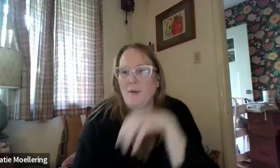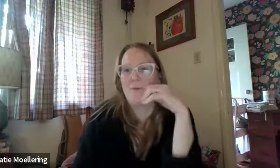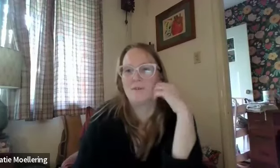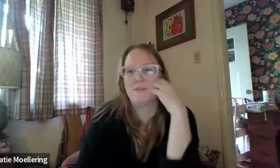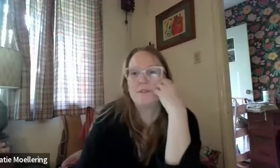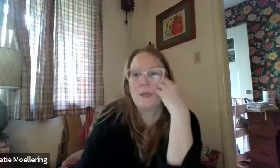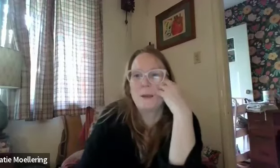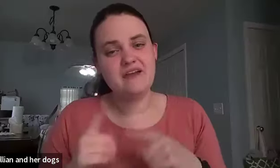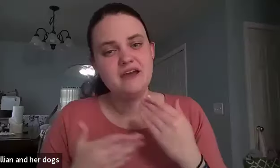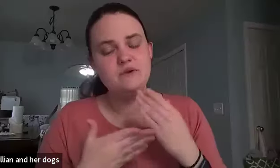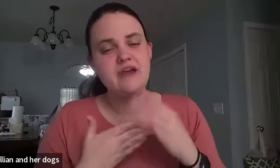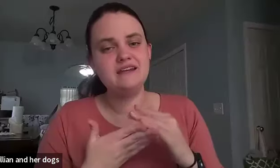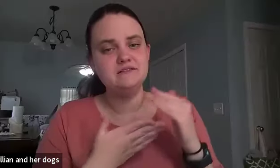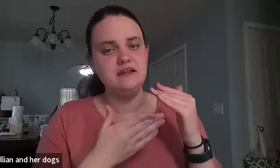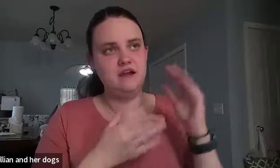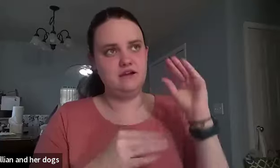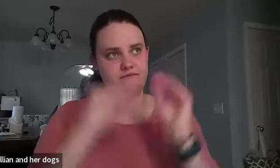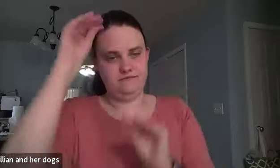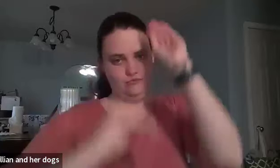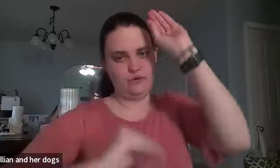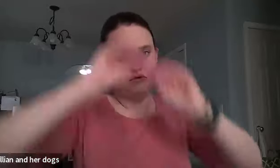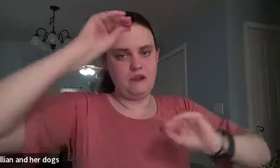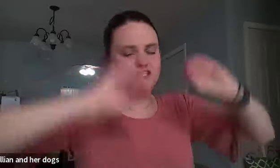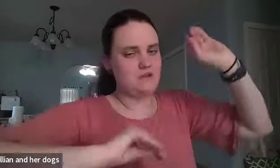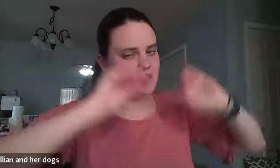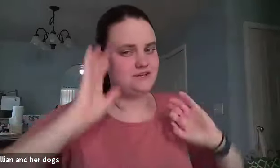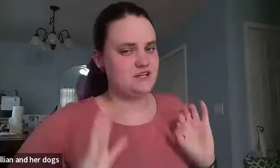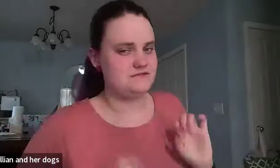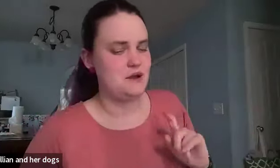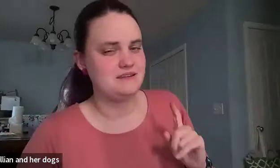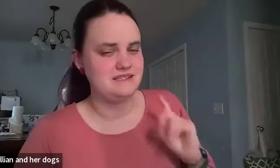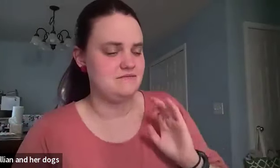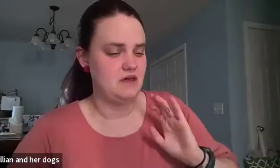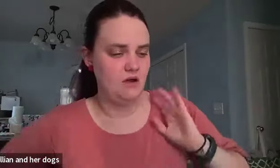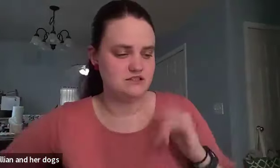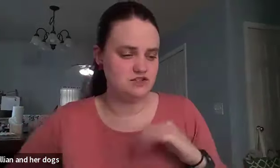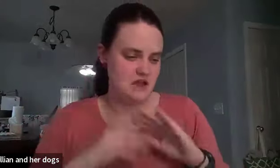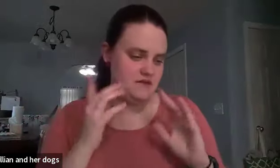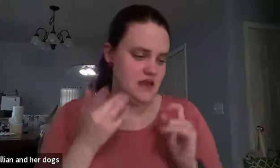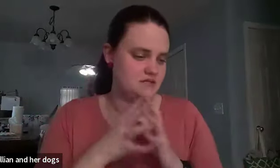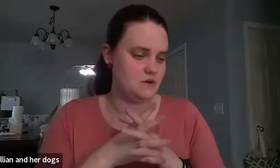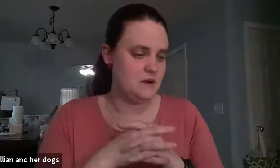know. Well, and we've had to like kind of rearrange a lot of our stuff, so I could see like also just having that as